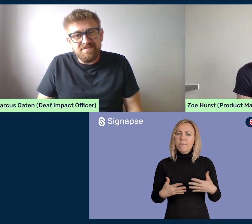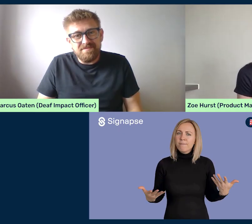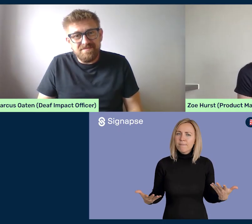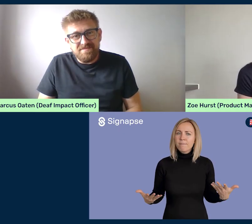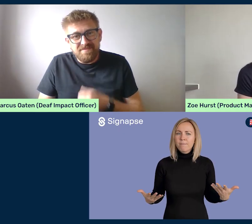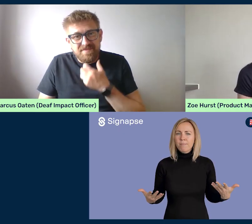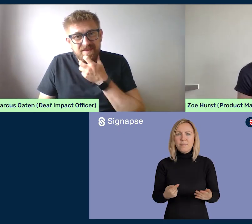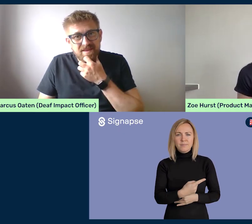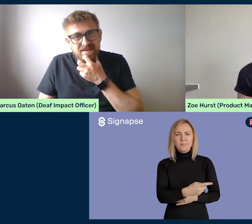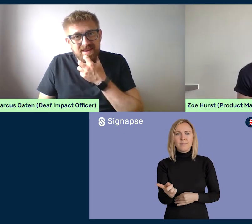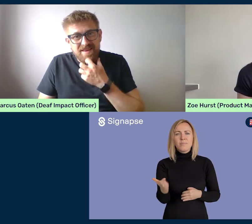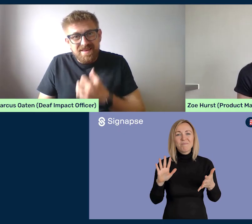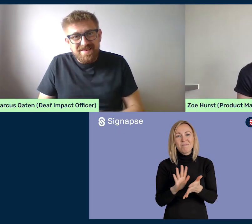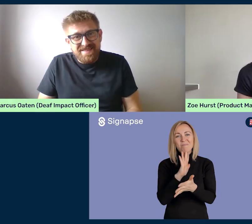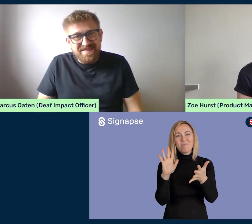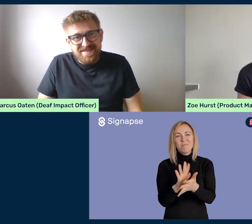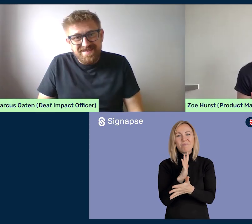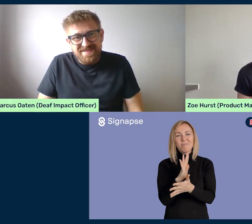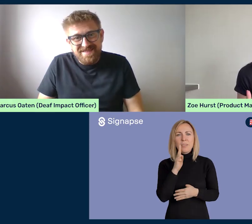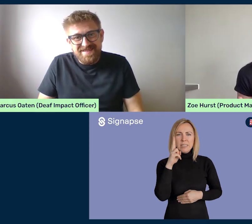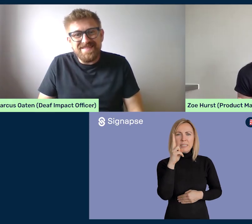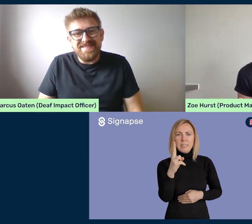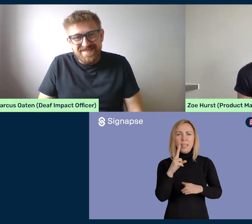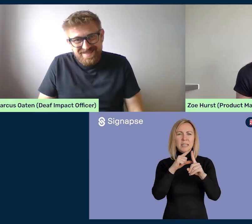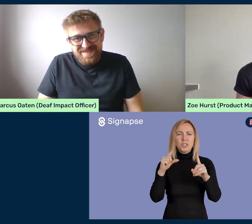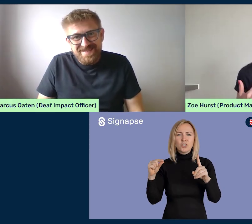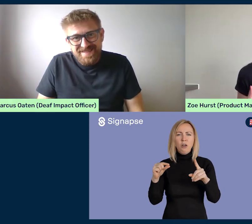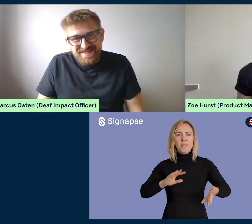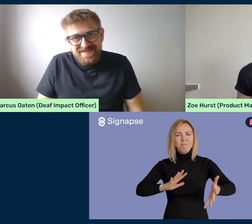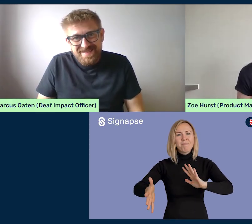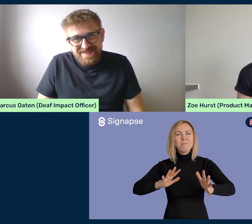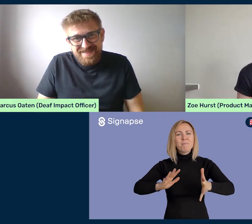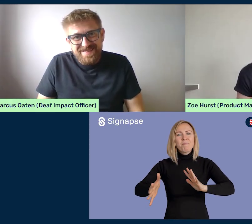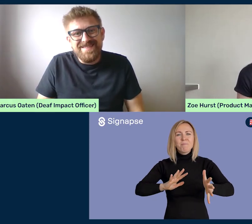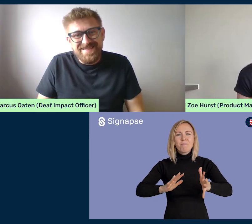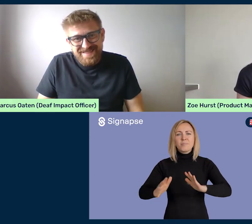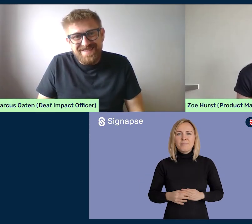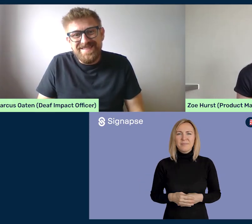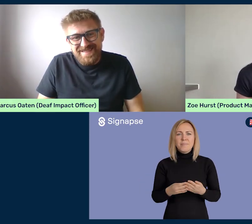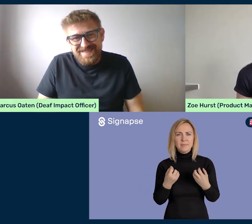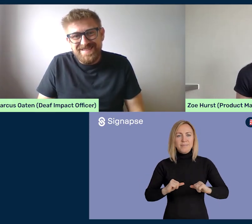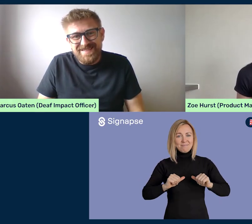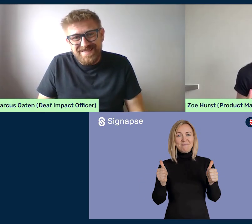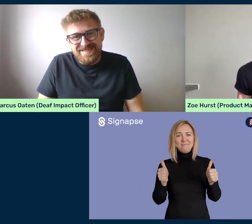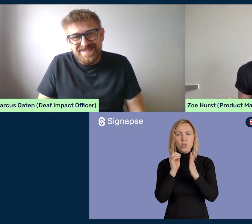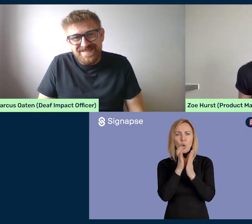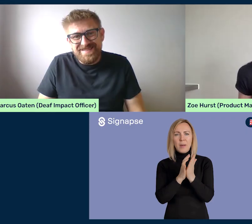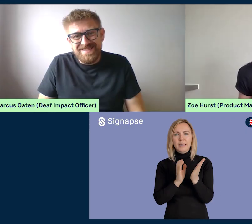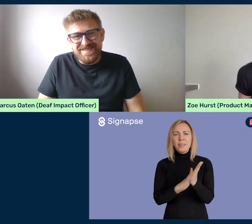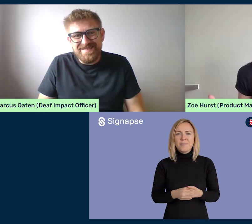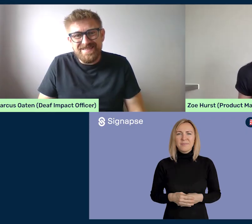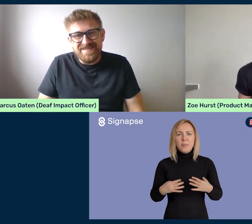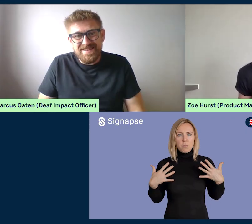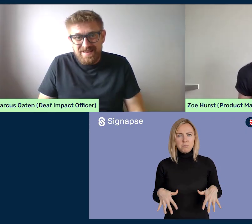or something like that. And they've put it up and they're so pleased to see it. And you see like such positive comments, like makes you feel like you